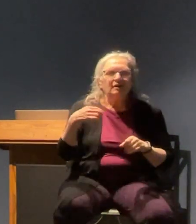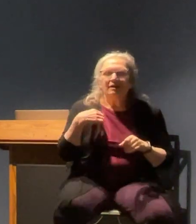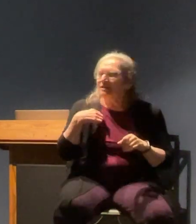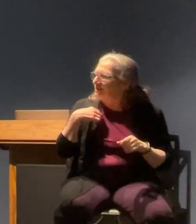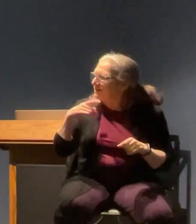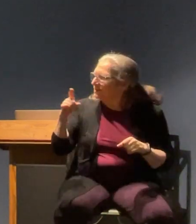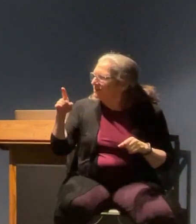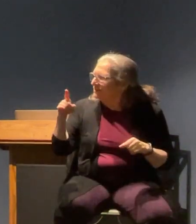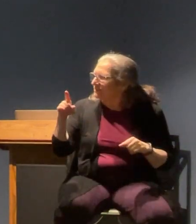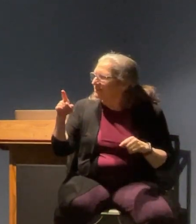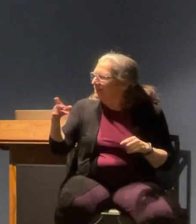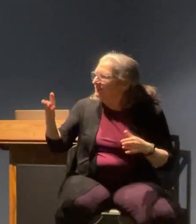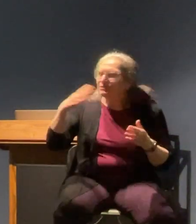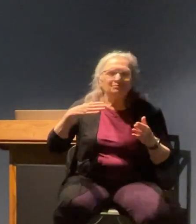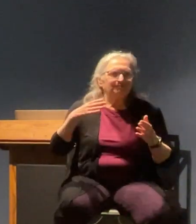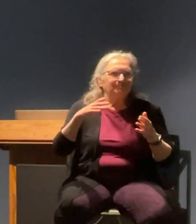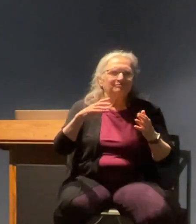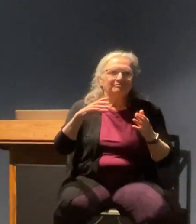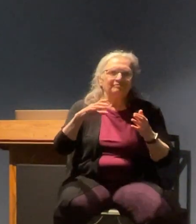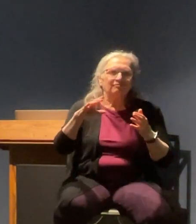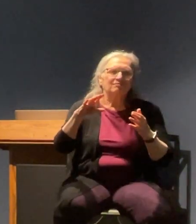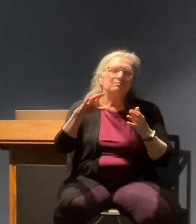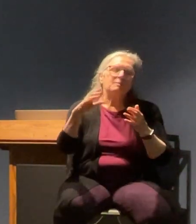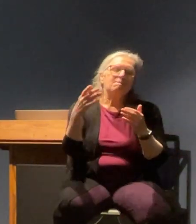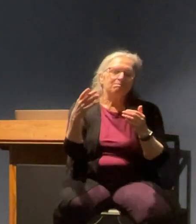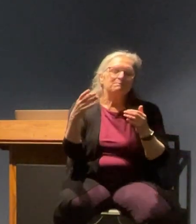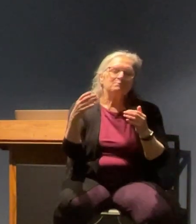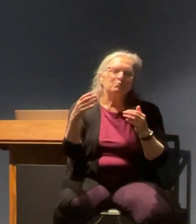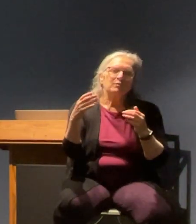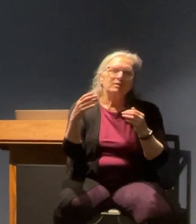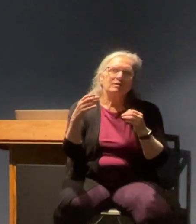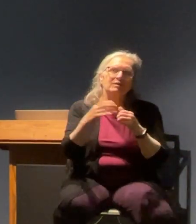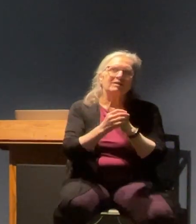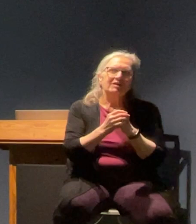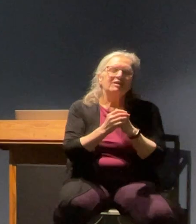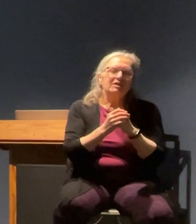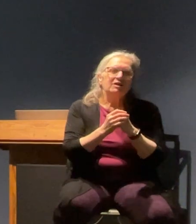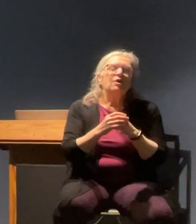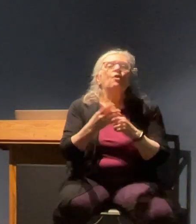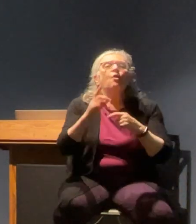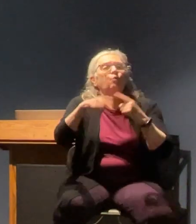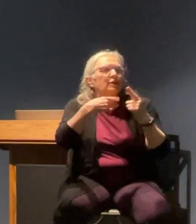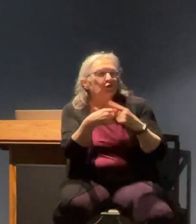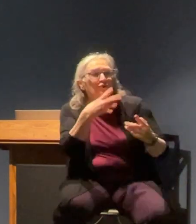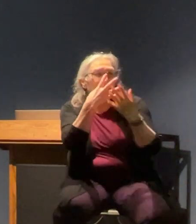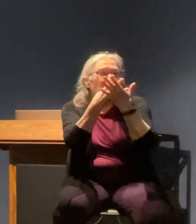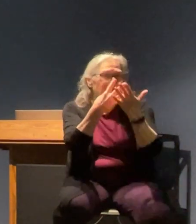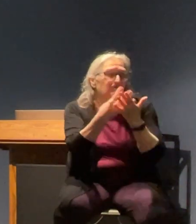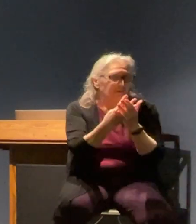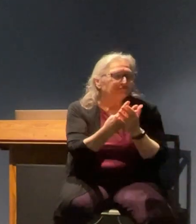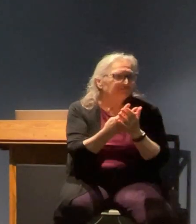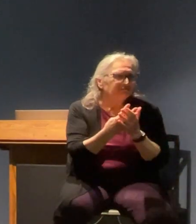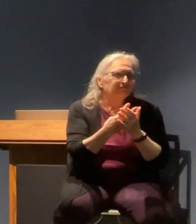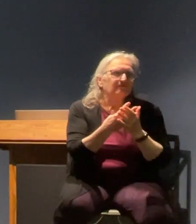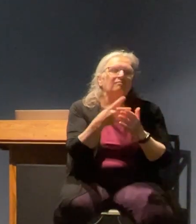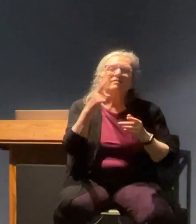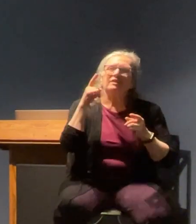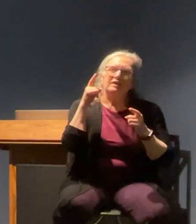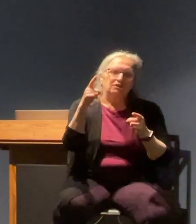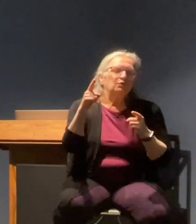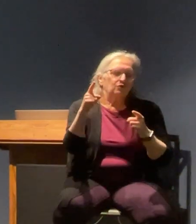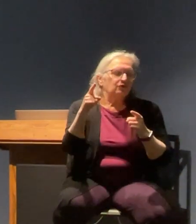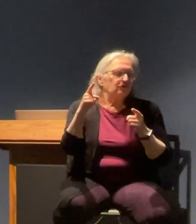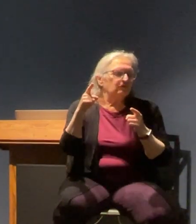the third part, but I'll jump into it now. So this goes something else I was sharing earlier. When you're incarcerated and you leave in county jail or Rikers